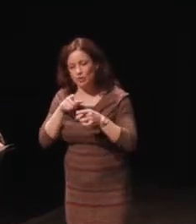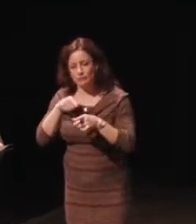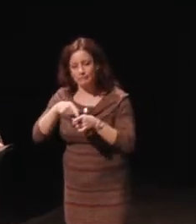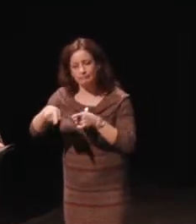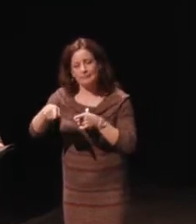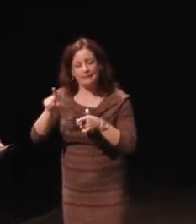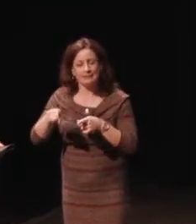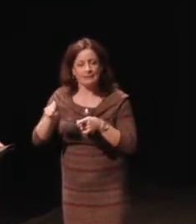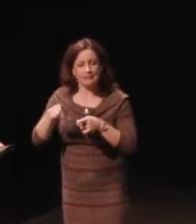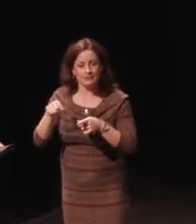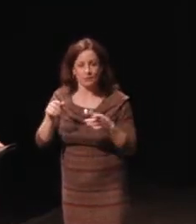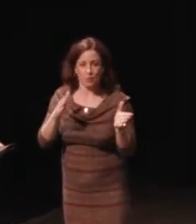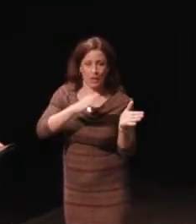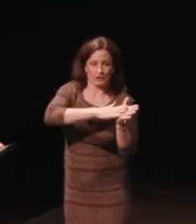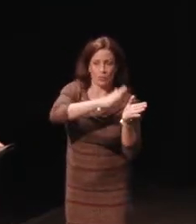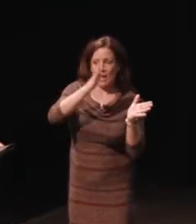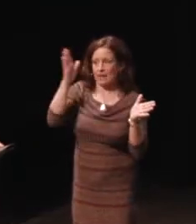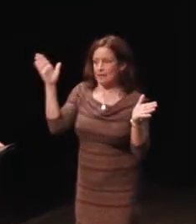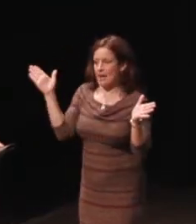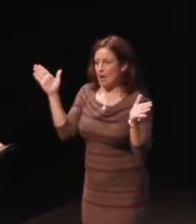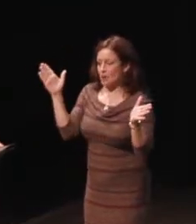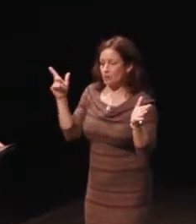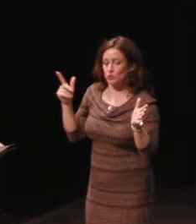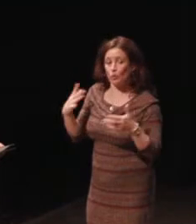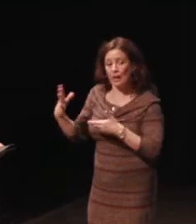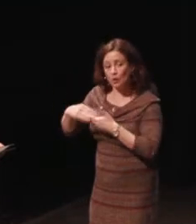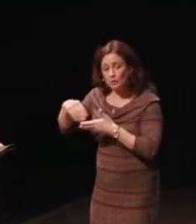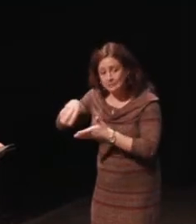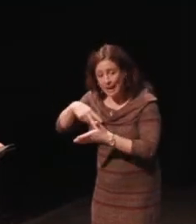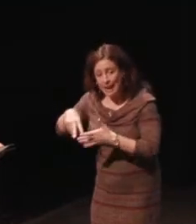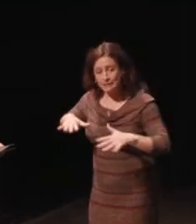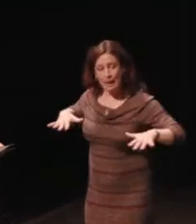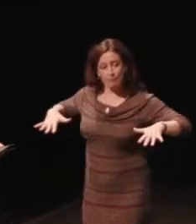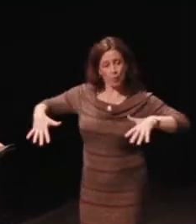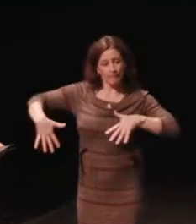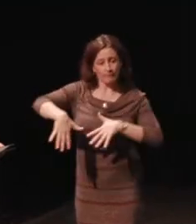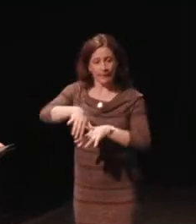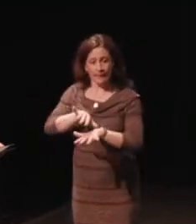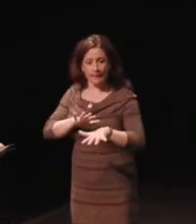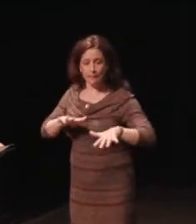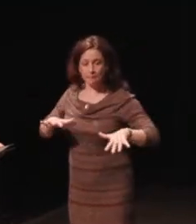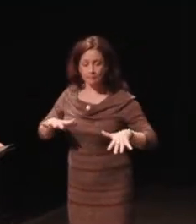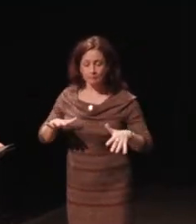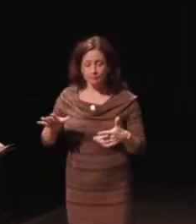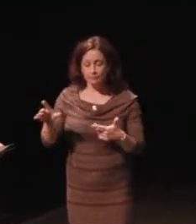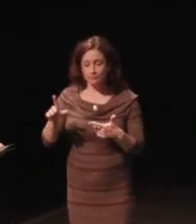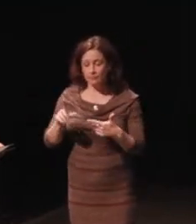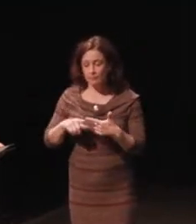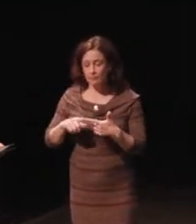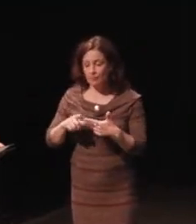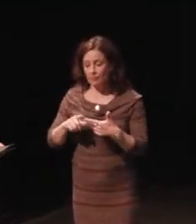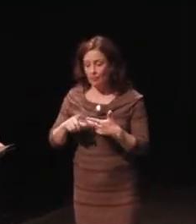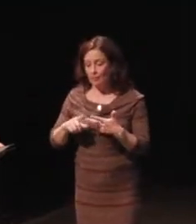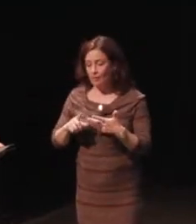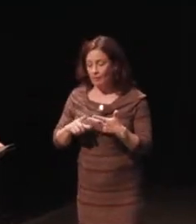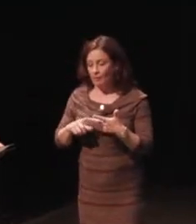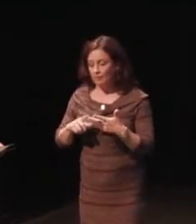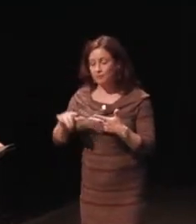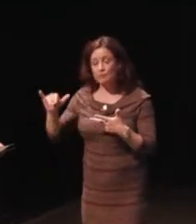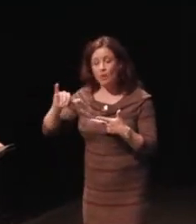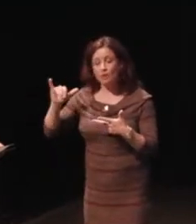in a couple directions. One, to include dance and movement, and then also to include